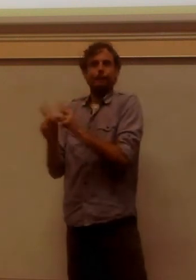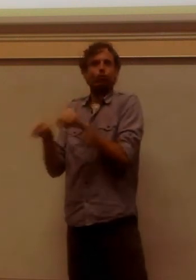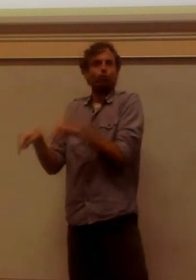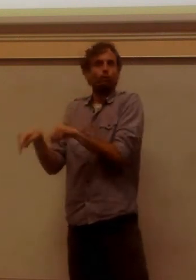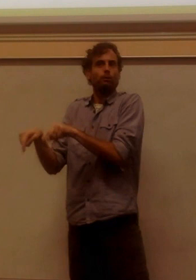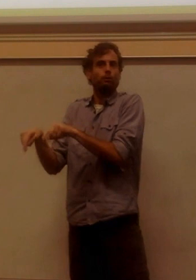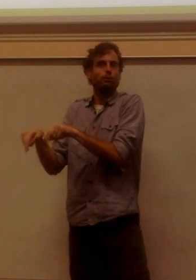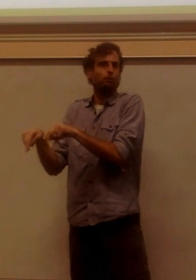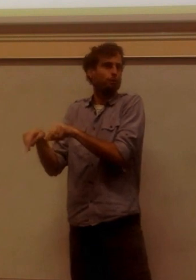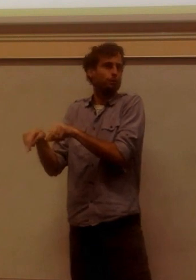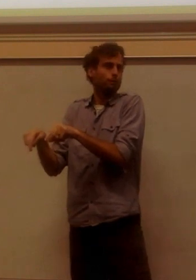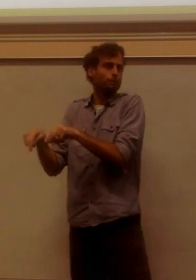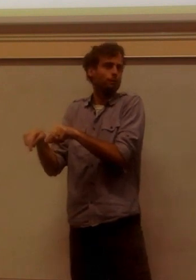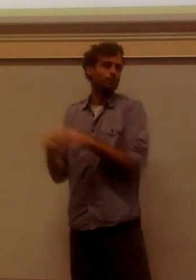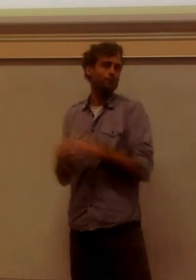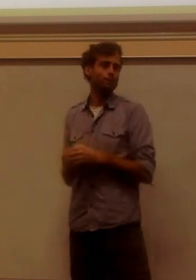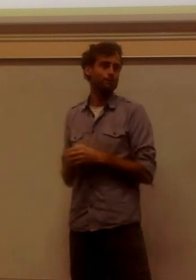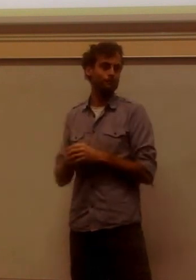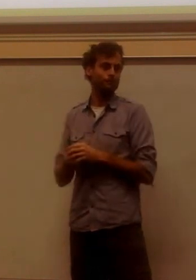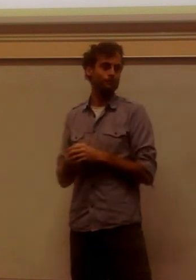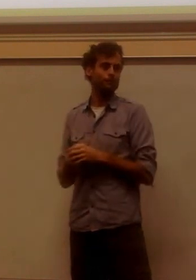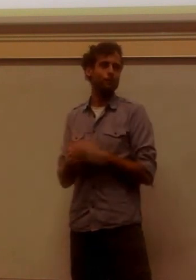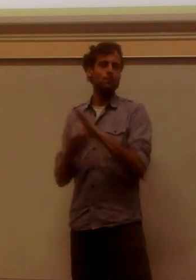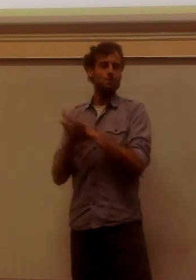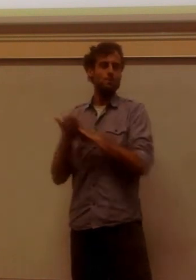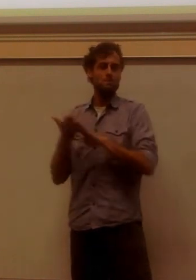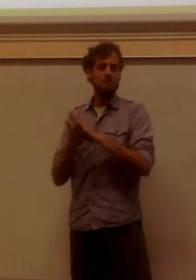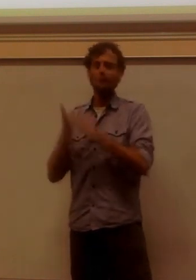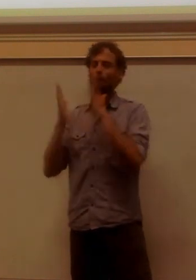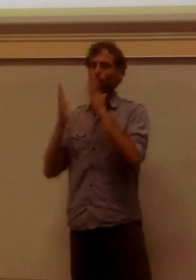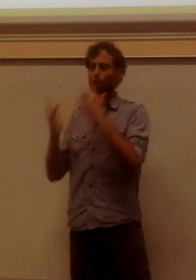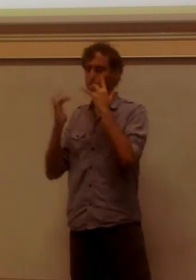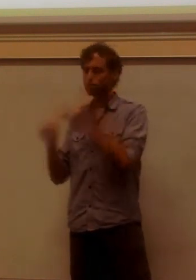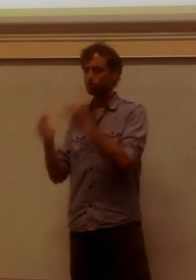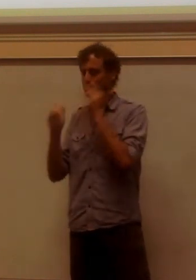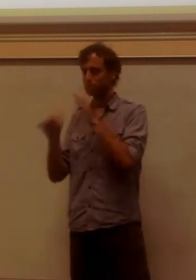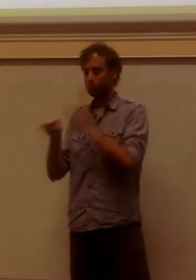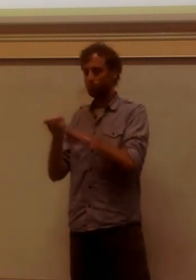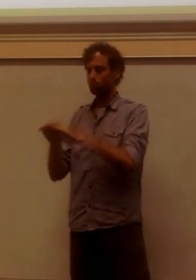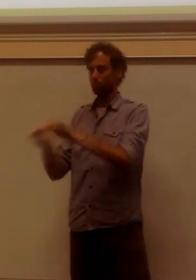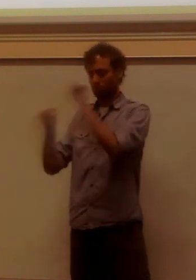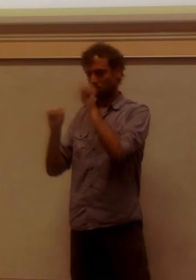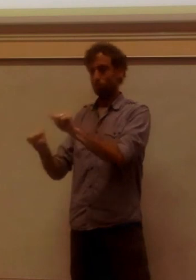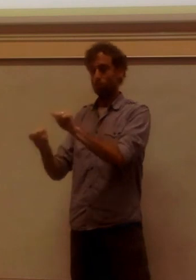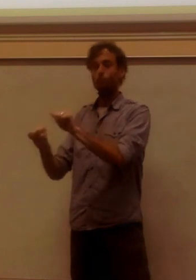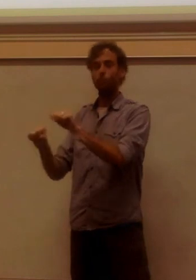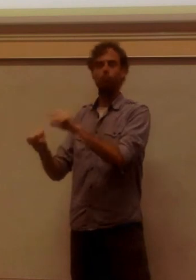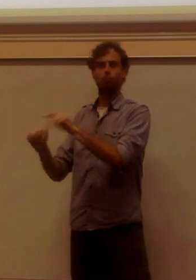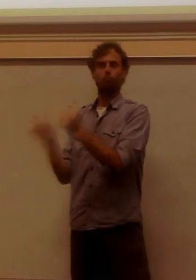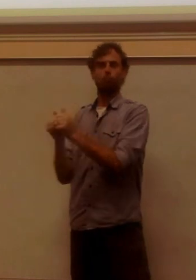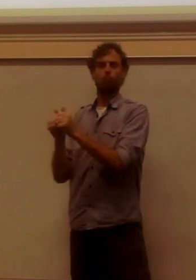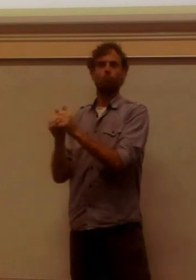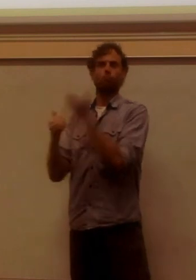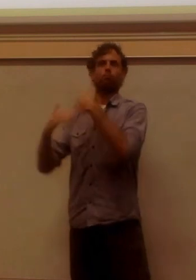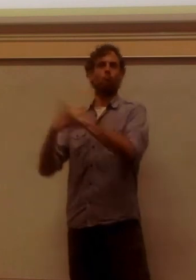But the success of this kind of service still heavily relies on the quality of the interpreters that are provided. So we